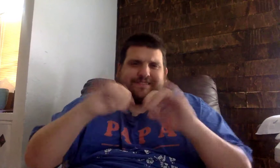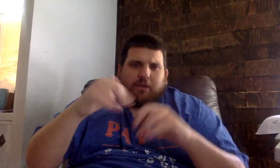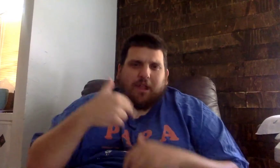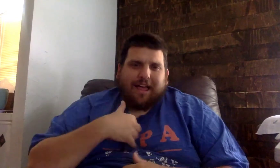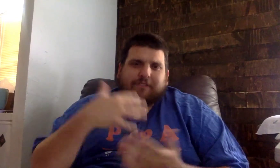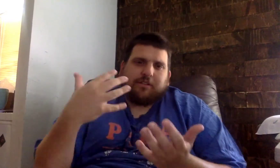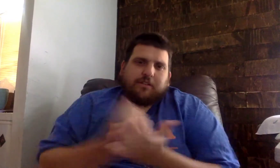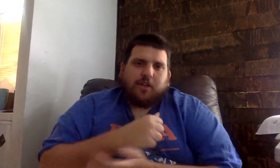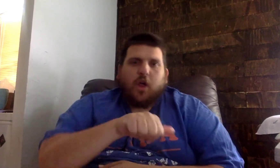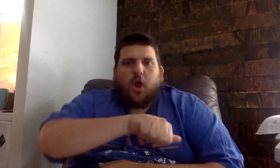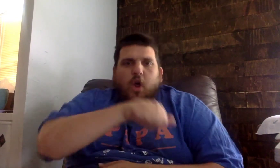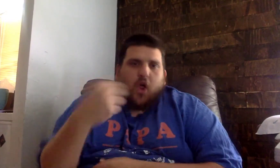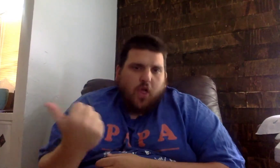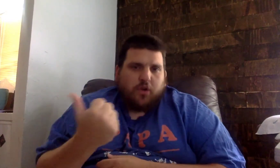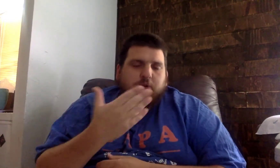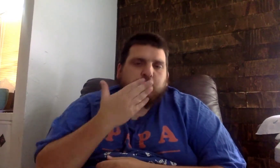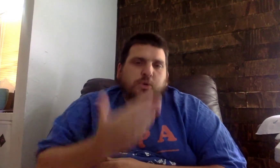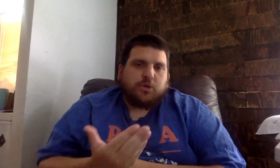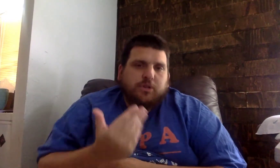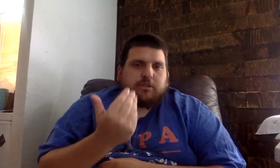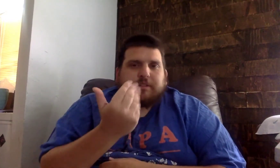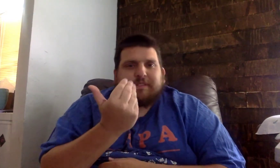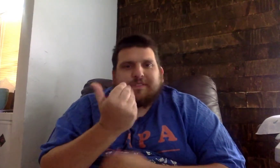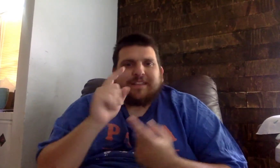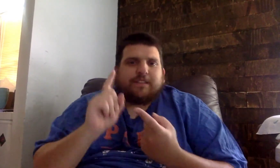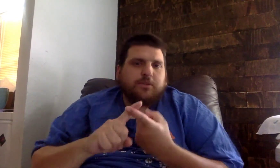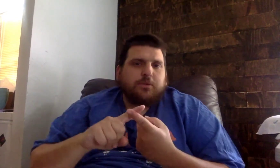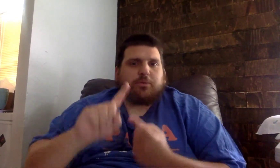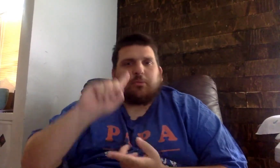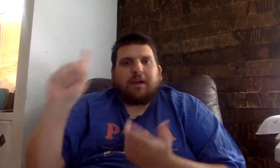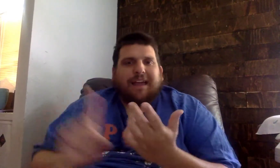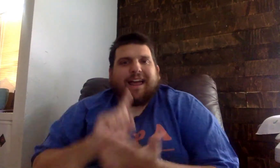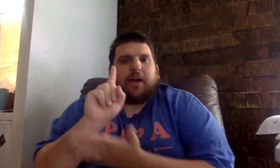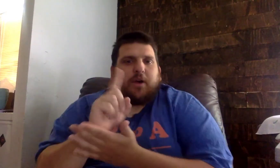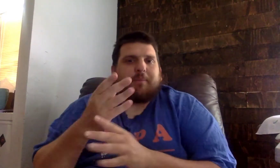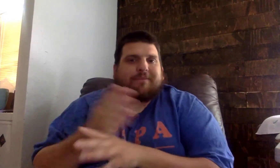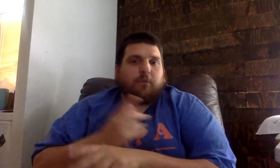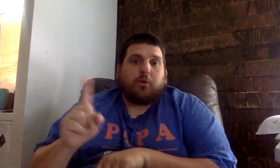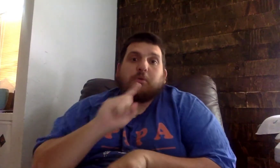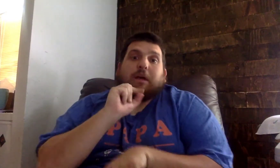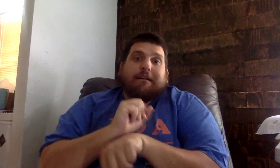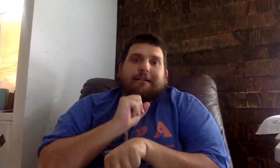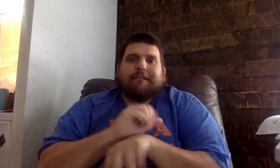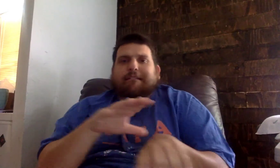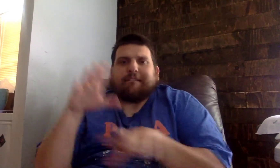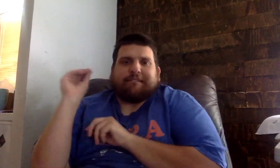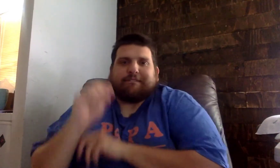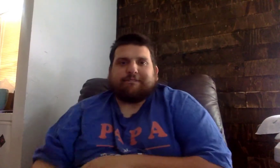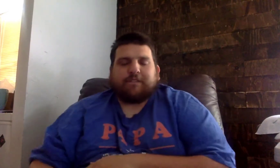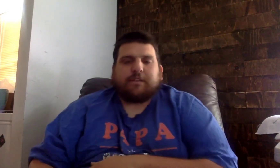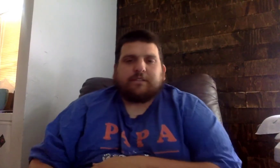goodbye, you still have probably another good 15 minutes to an hour before you actually have to